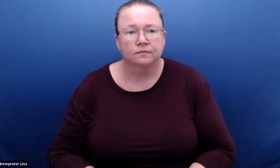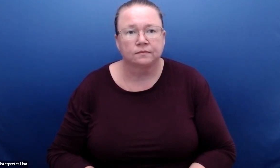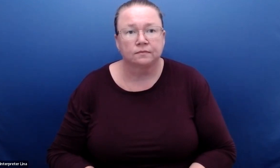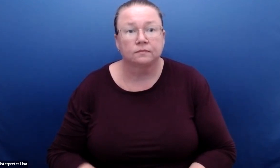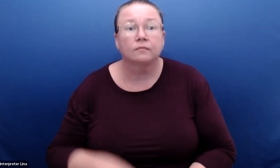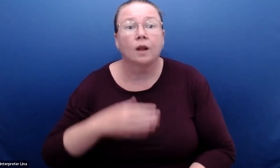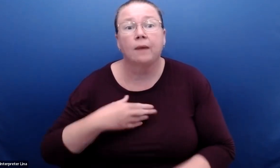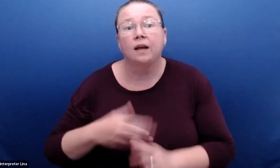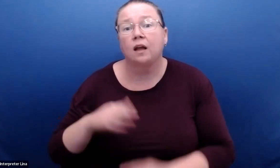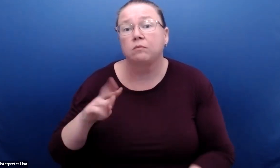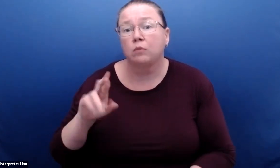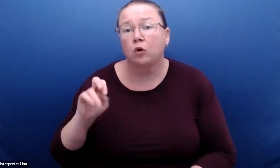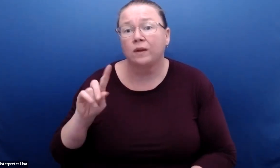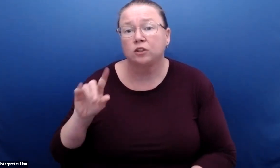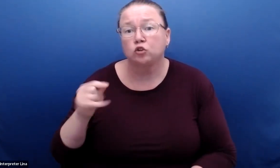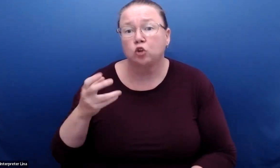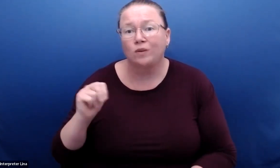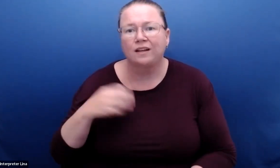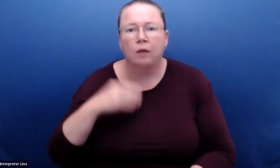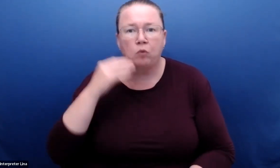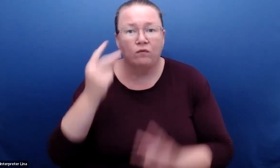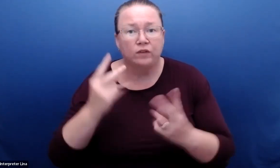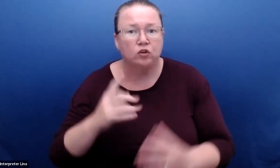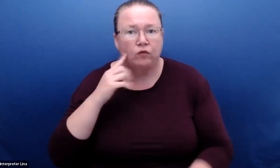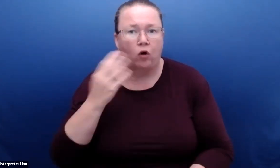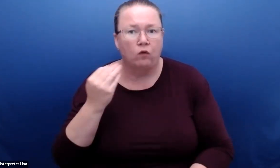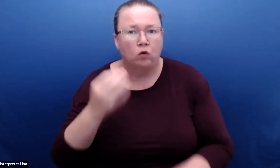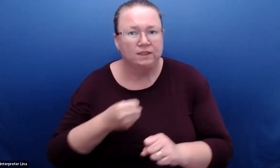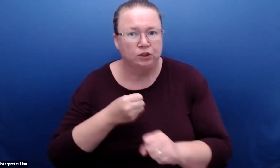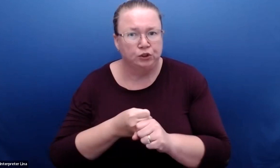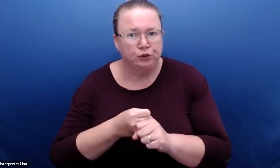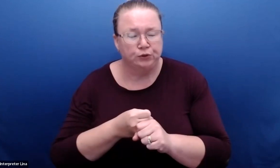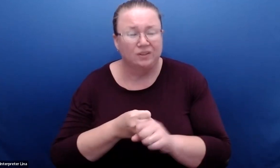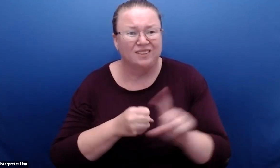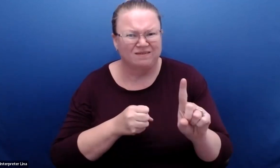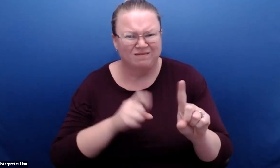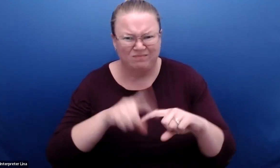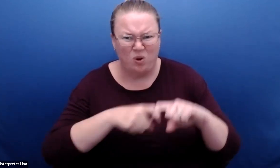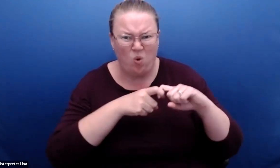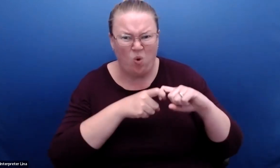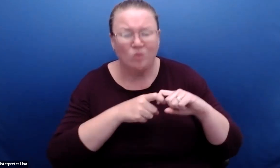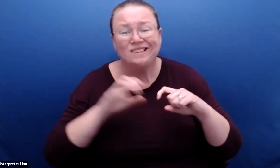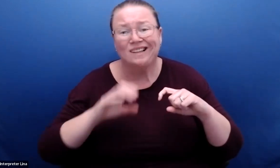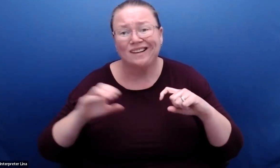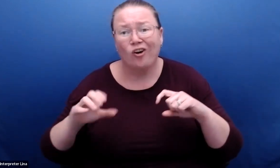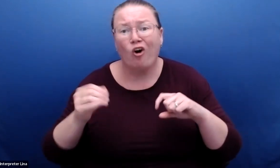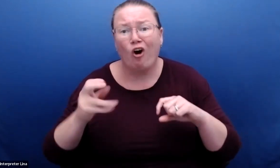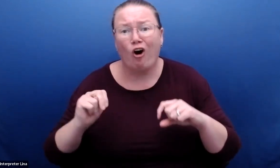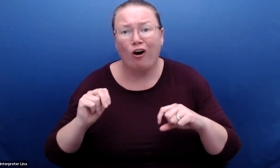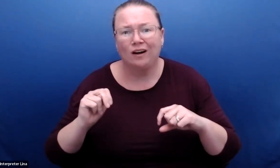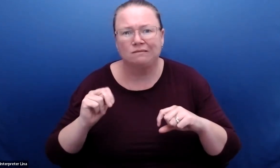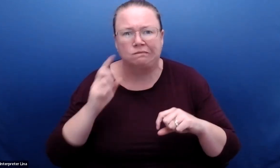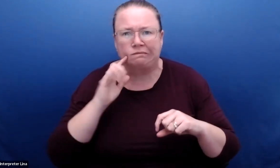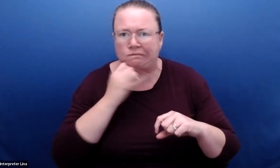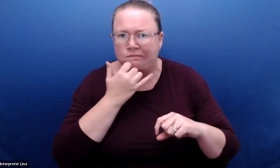My name is Brenda Dolan. I've been a home visitor for 14 years. I'm going to stop it and do the captions again. I must have clicked it